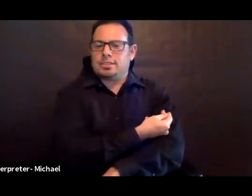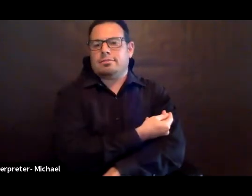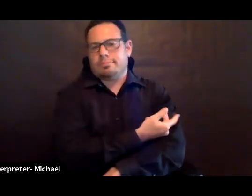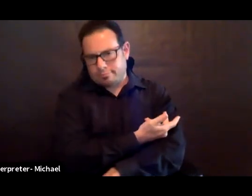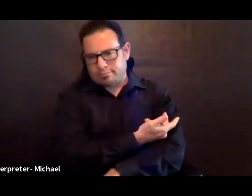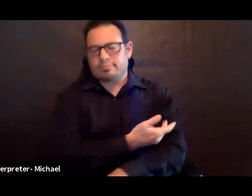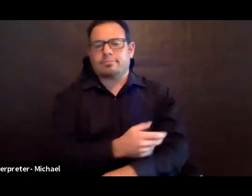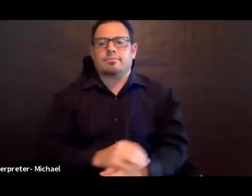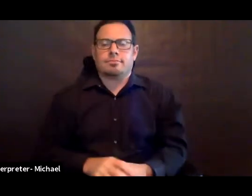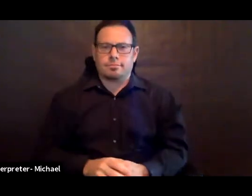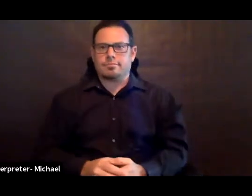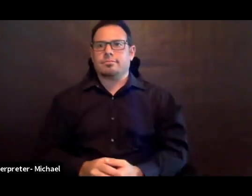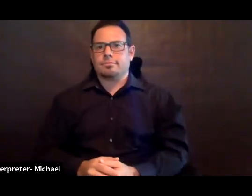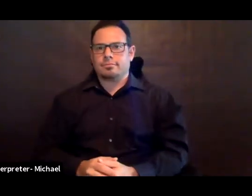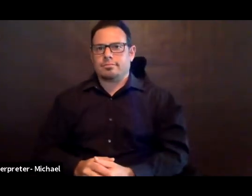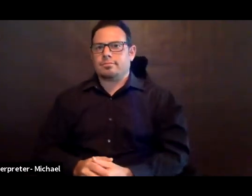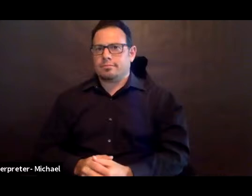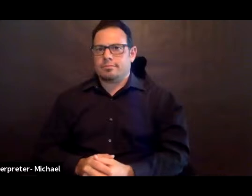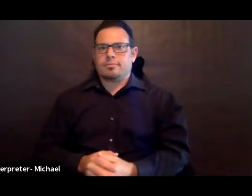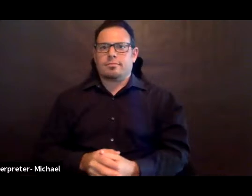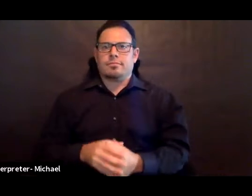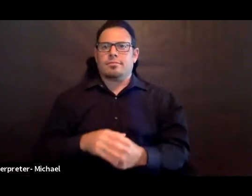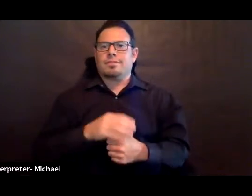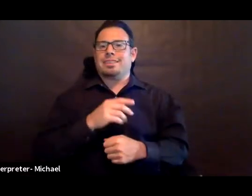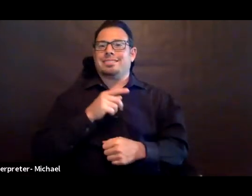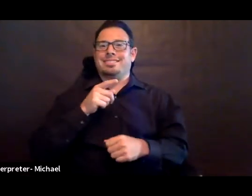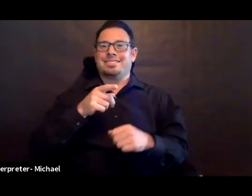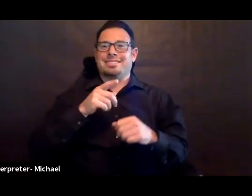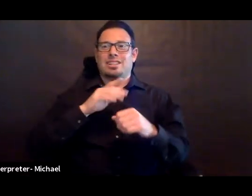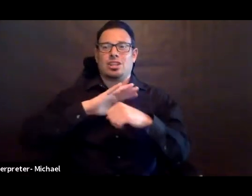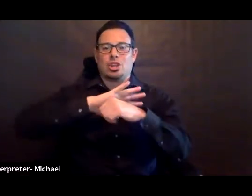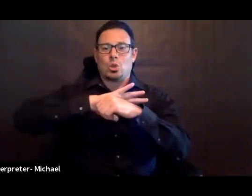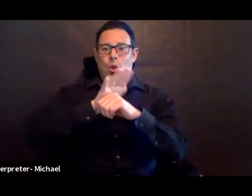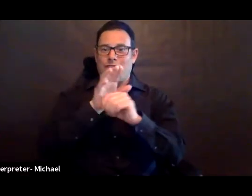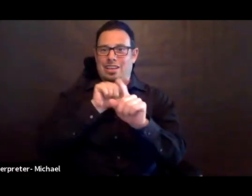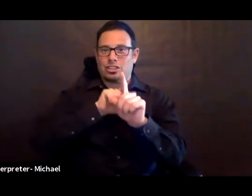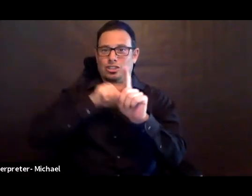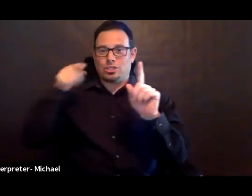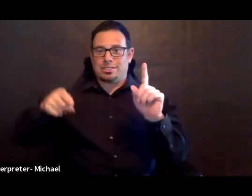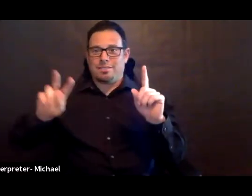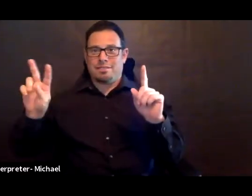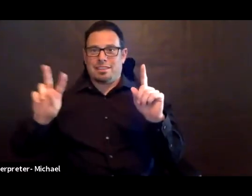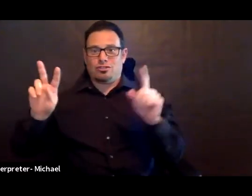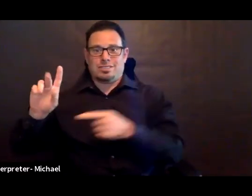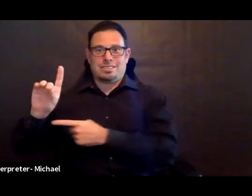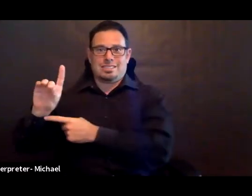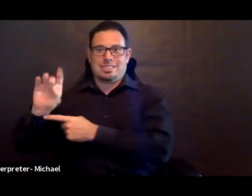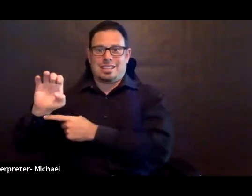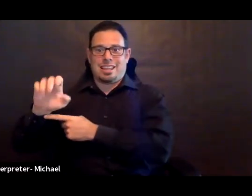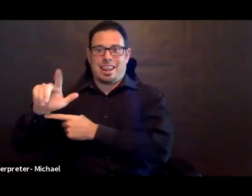dangerous virus. That's what's driving the case numbers, hospitalizations, and deaths right now.